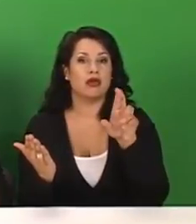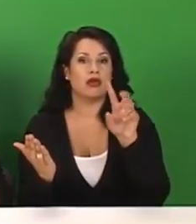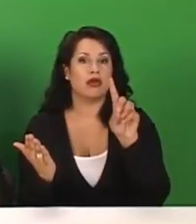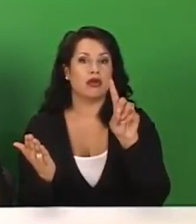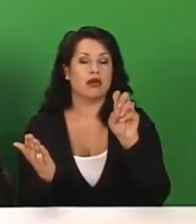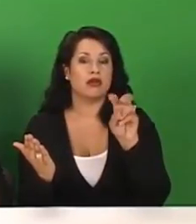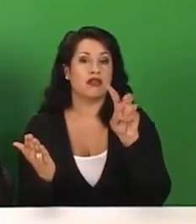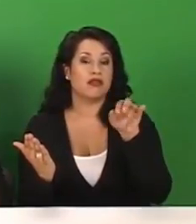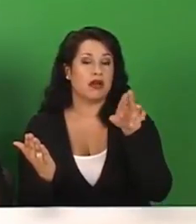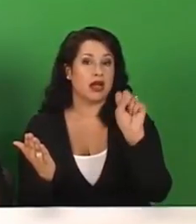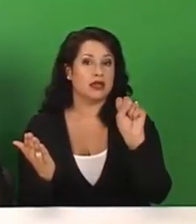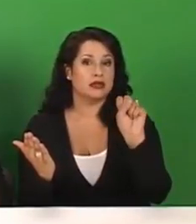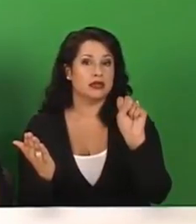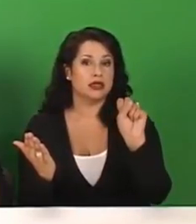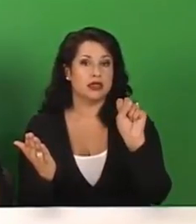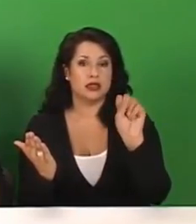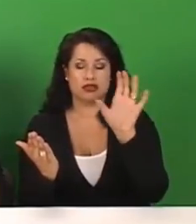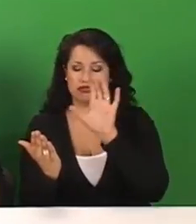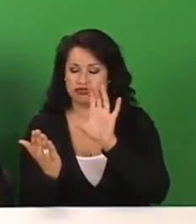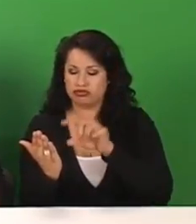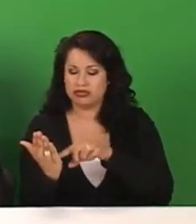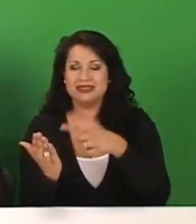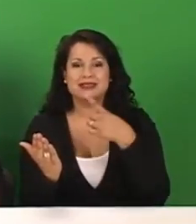Pro Streamer 1.0.